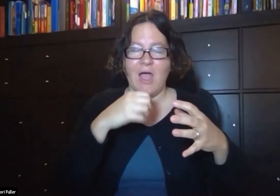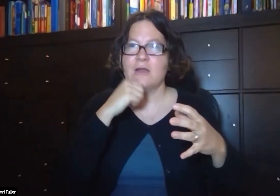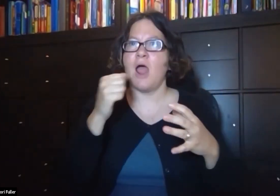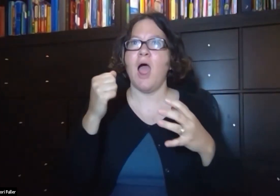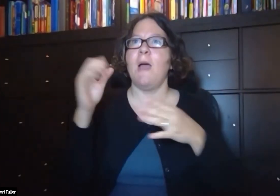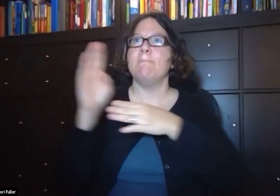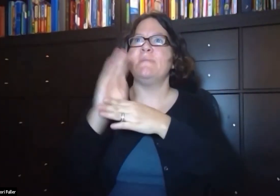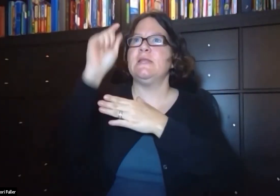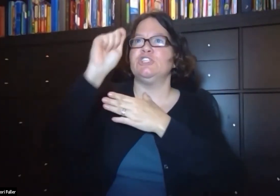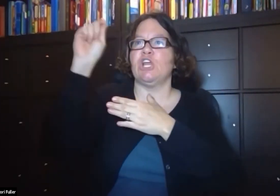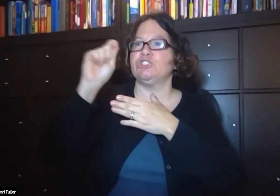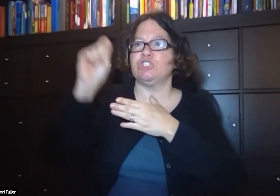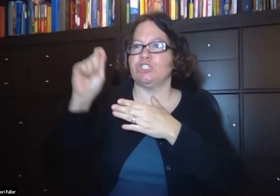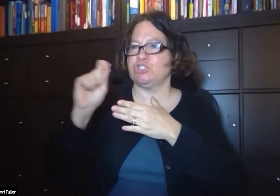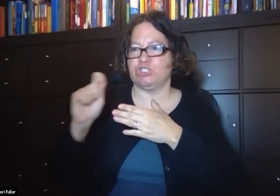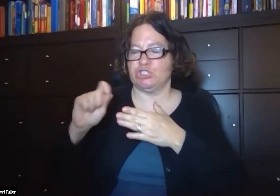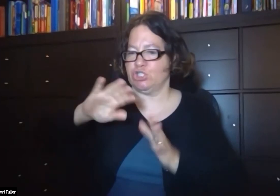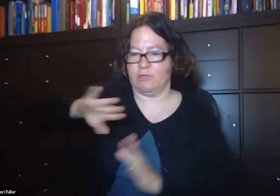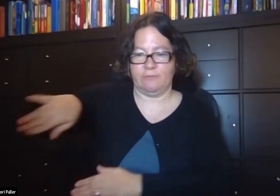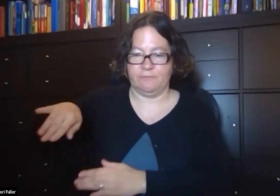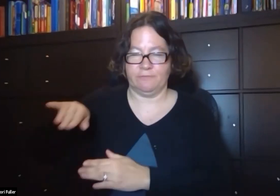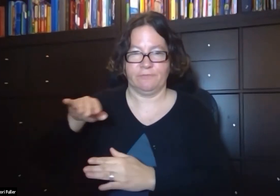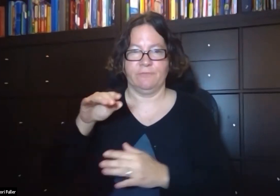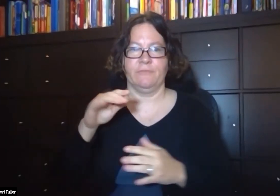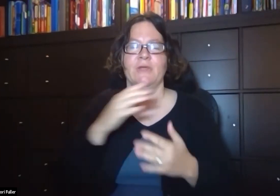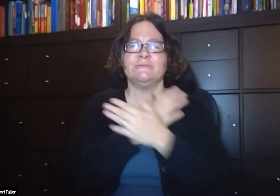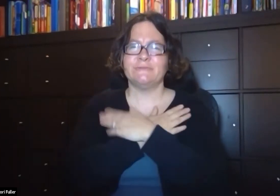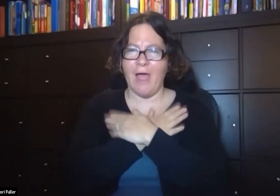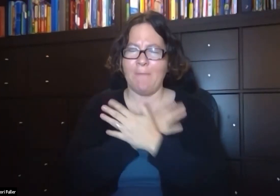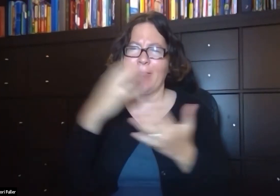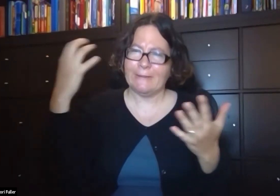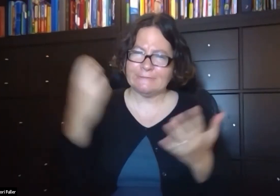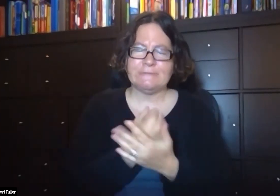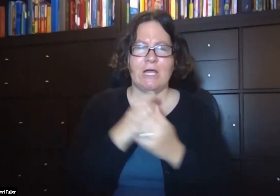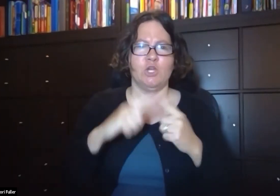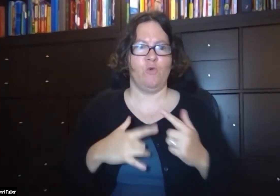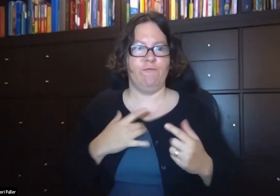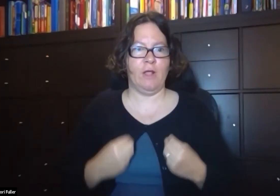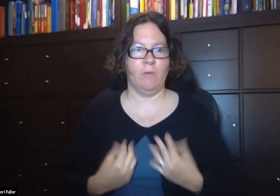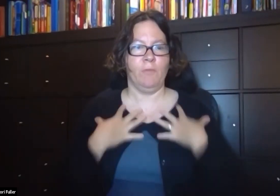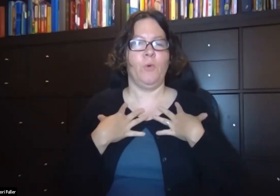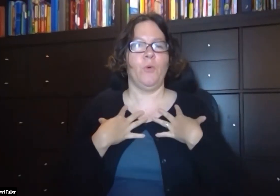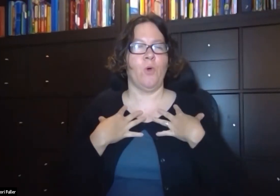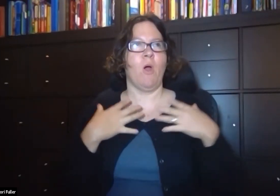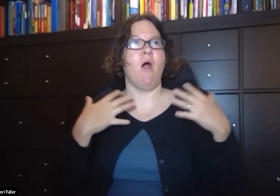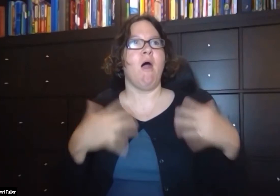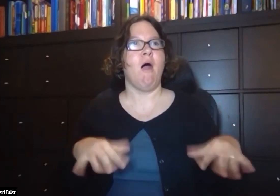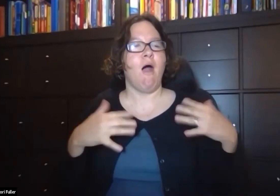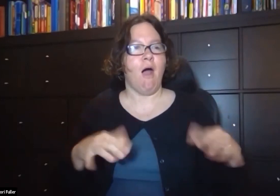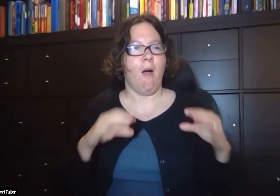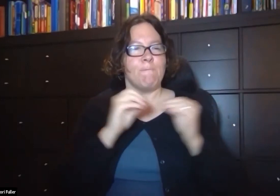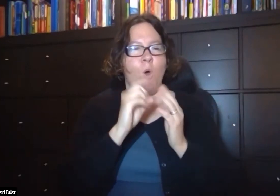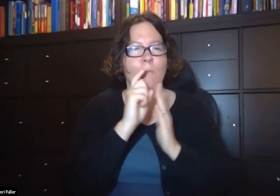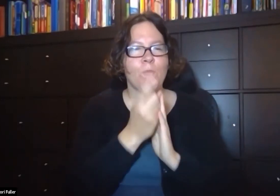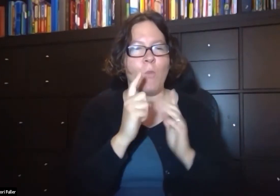God and with other people, and to not just be checking off items on our to-do list,